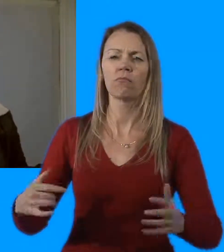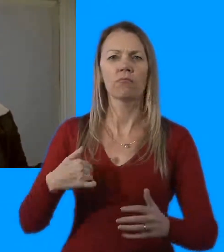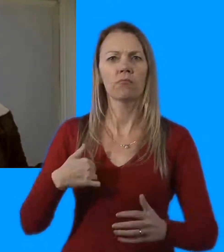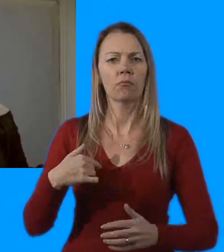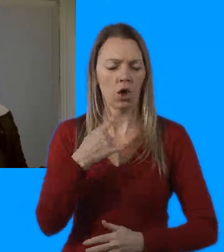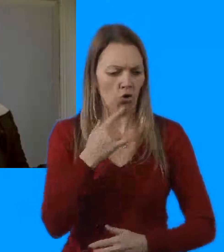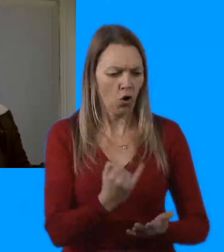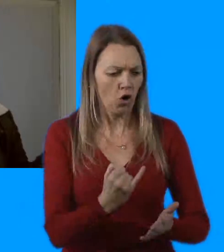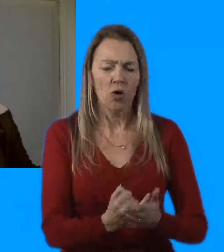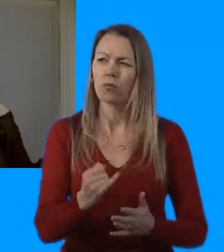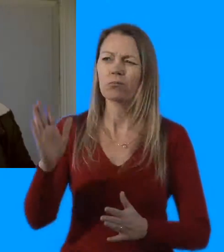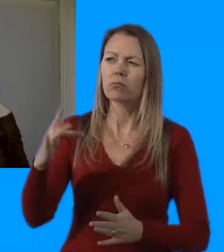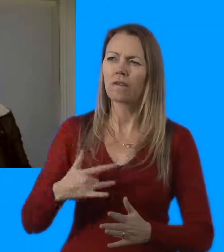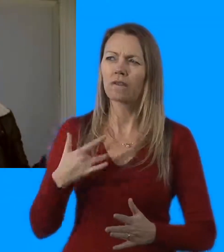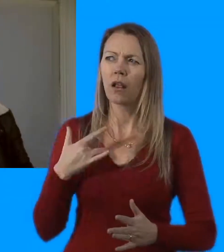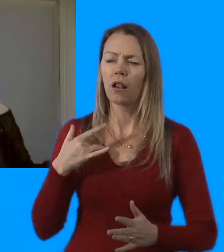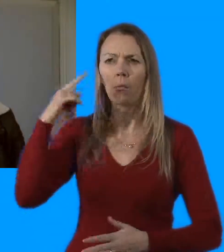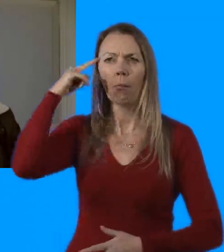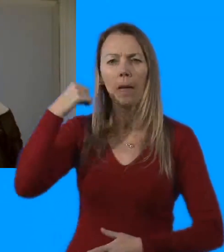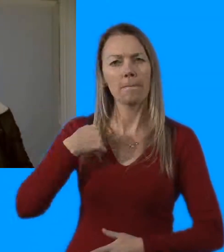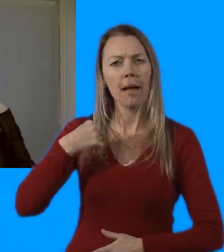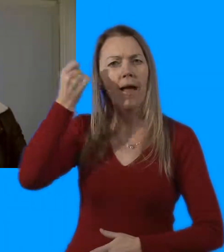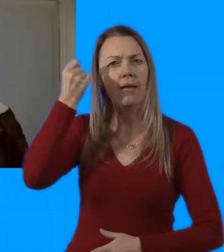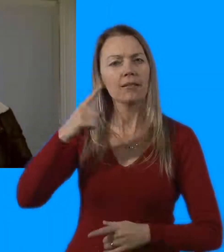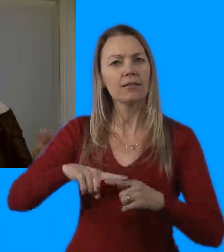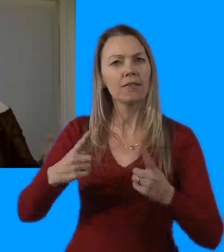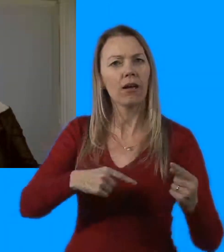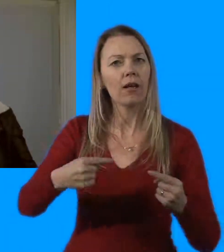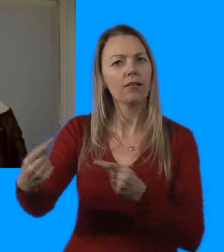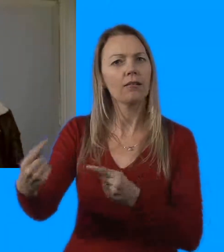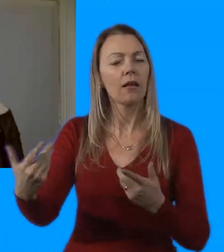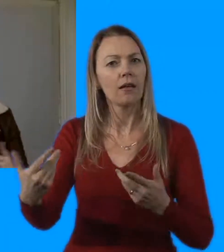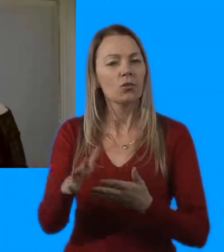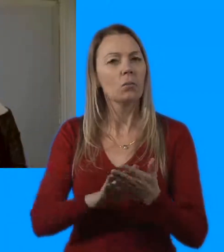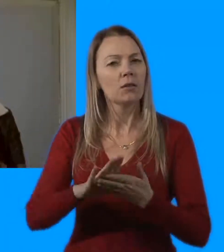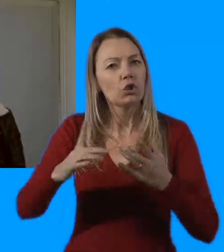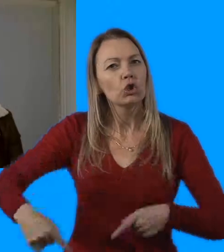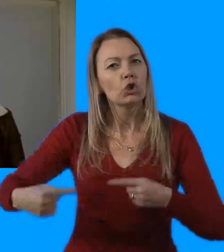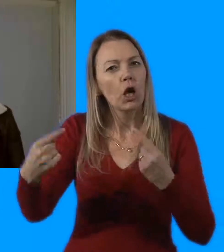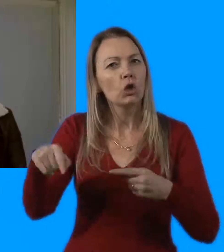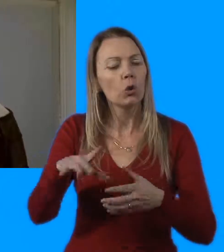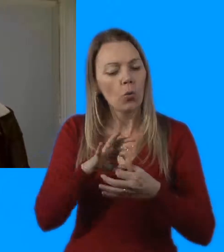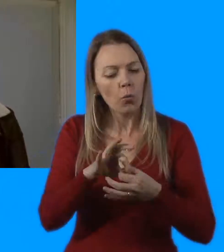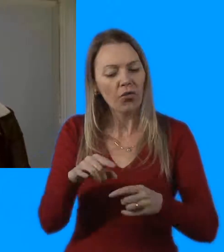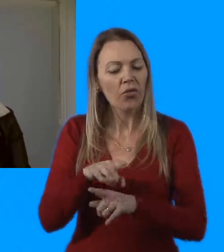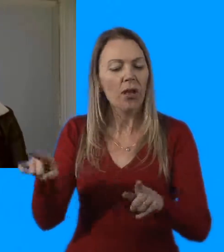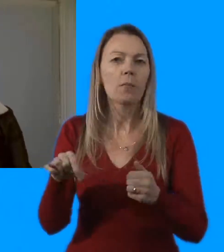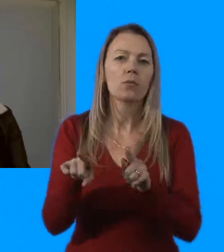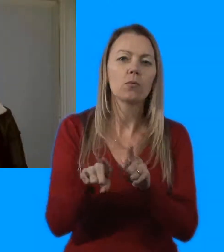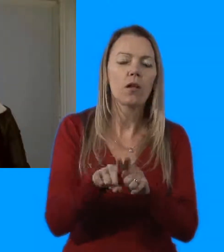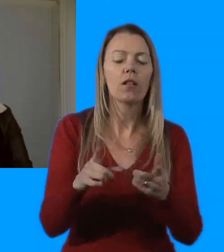home to people that are kind of pinpointing that that's not right and this is the right idea, or and they've maybe got sectarian views,